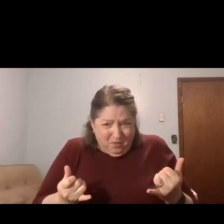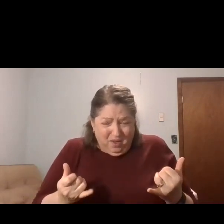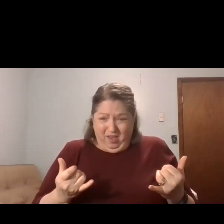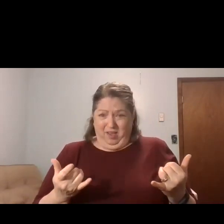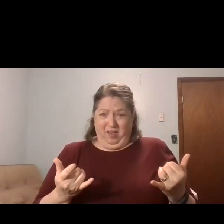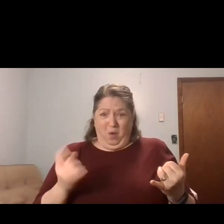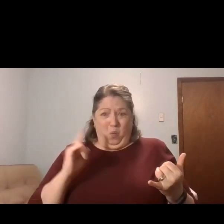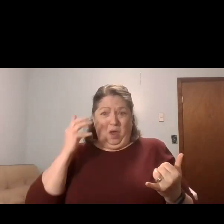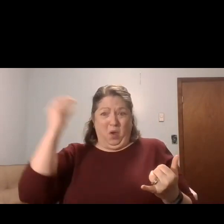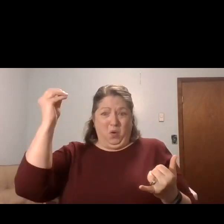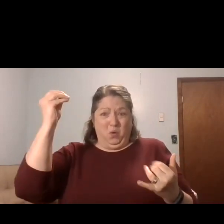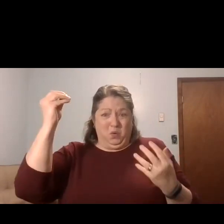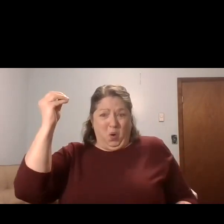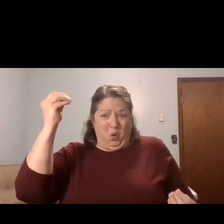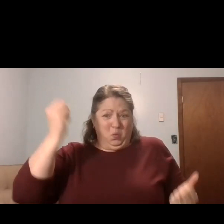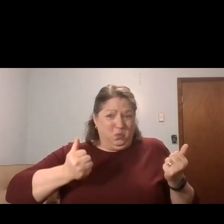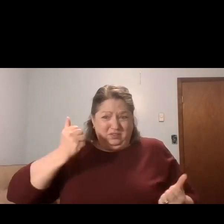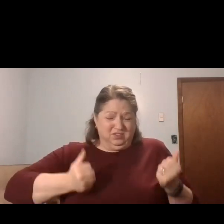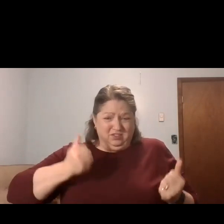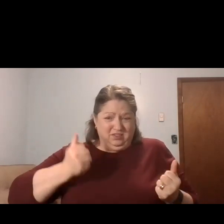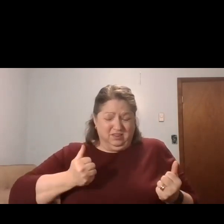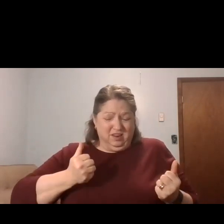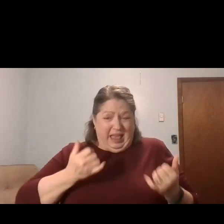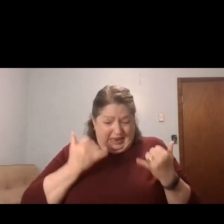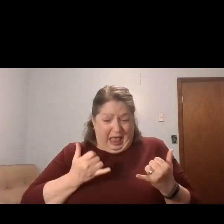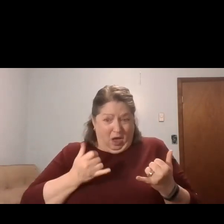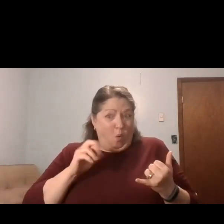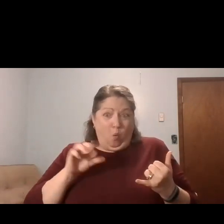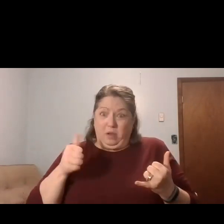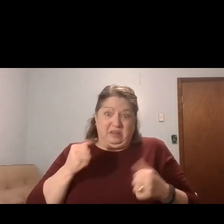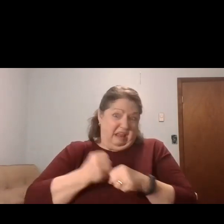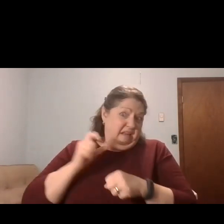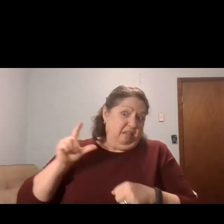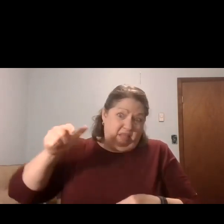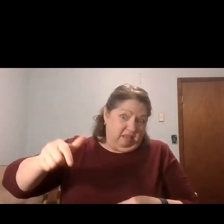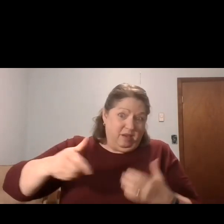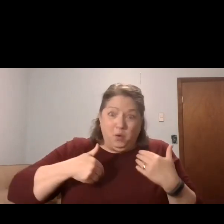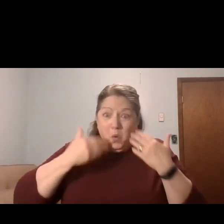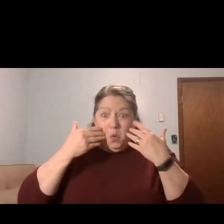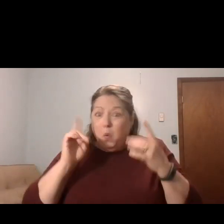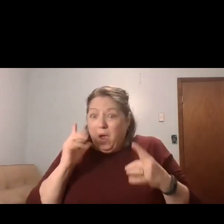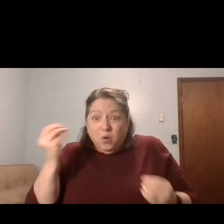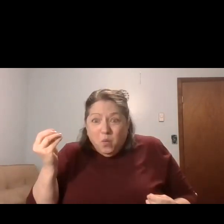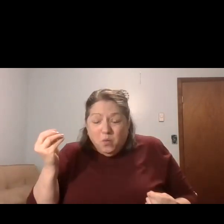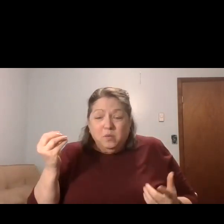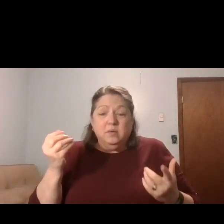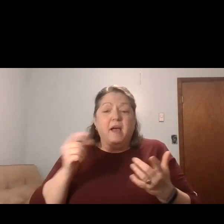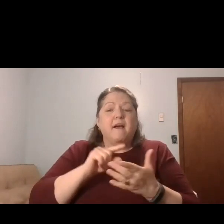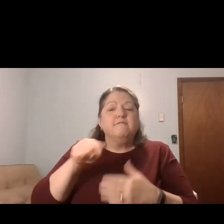now or in 10 years, that you would know where you're going to go. In fact, it says it well in 1 John 5, 11, 12, and